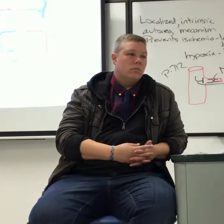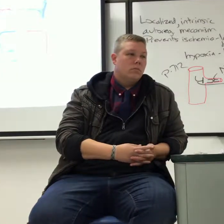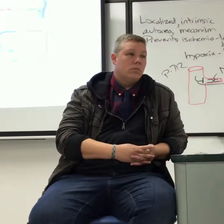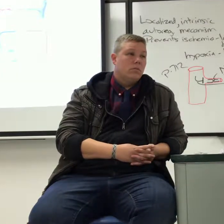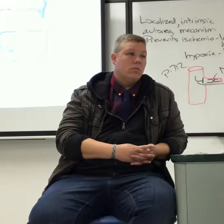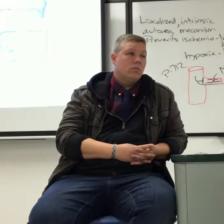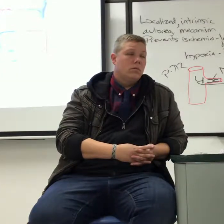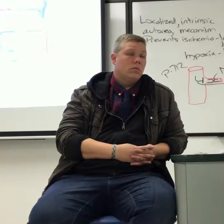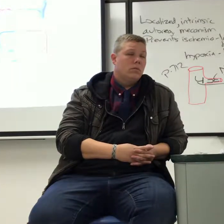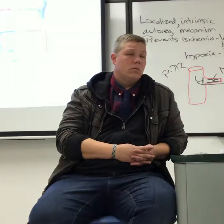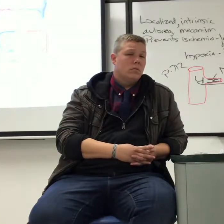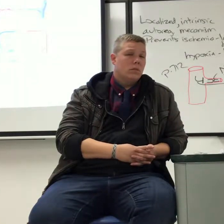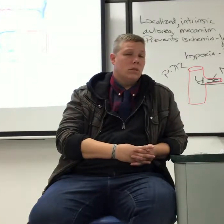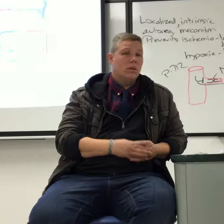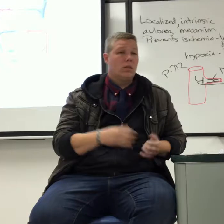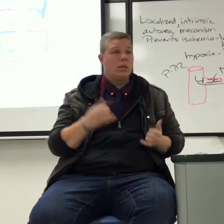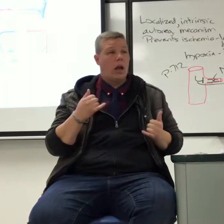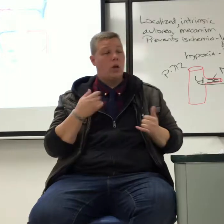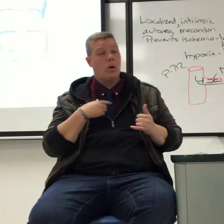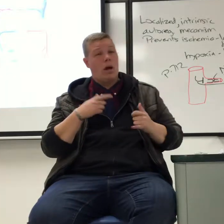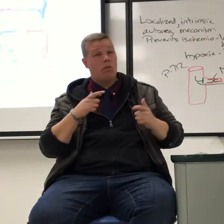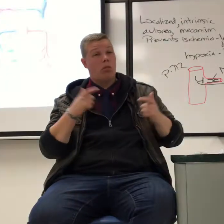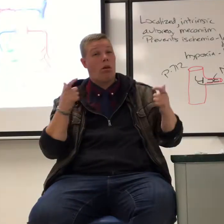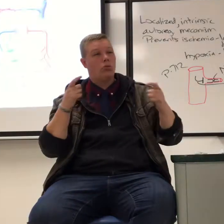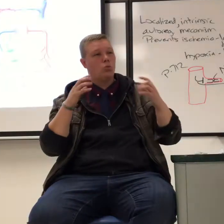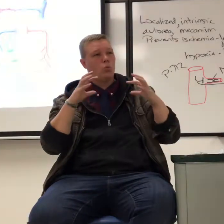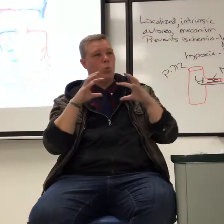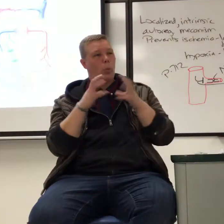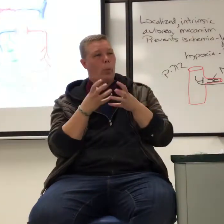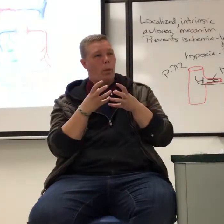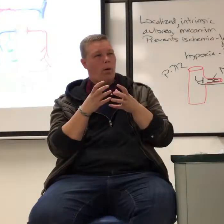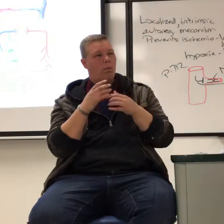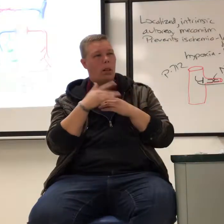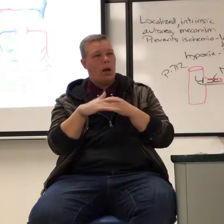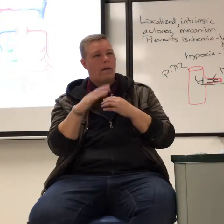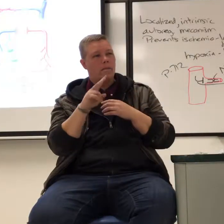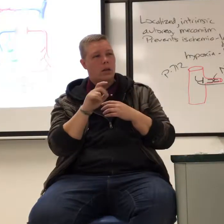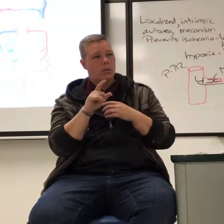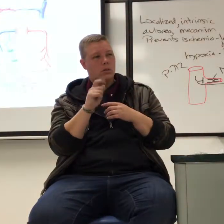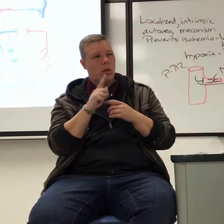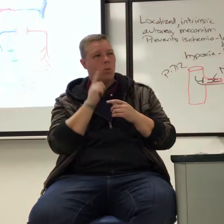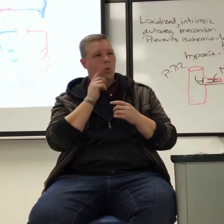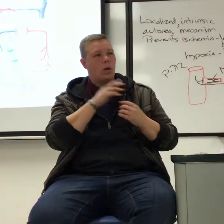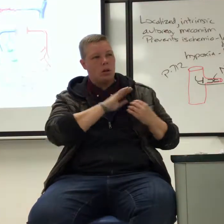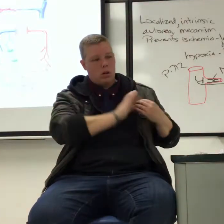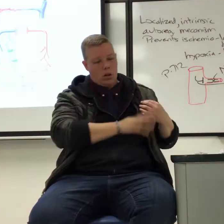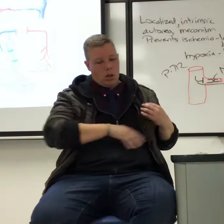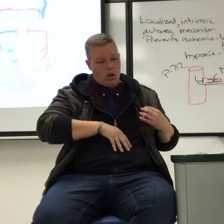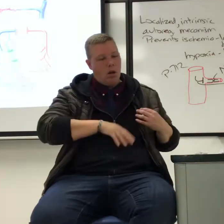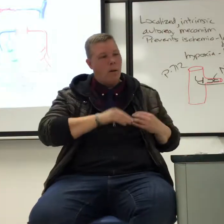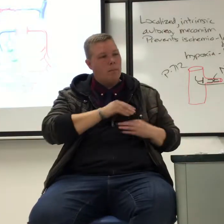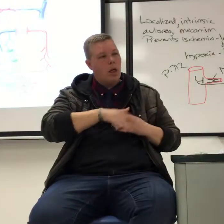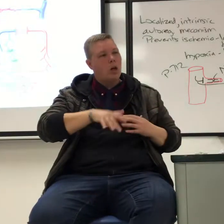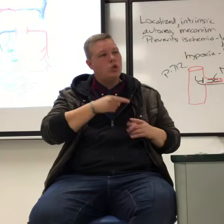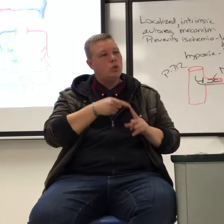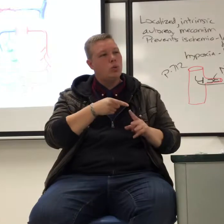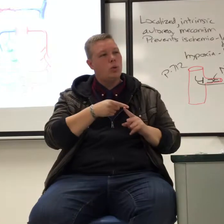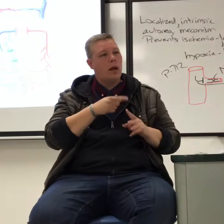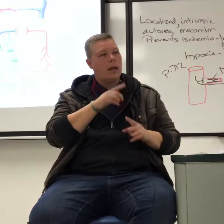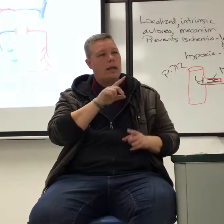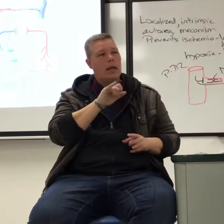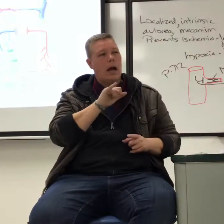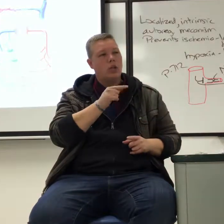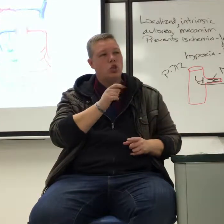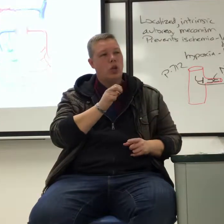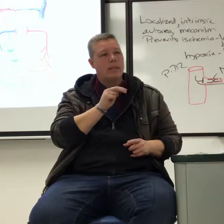you have a large group of blood vessels that supply blood to your digestive tract. And during a fight or flight response, you don't use that,